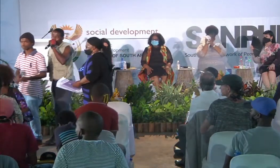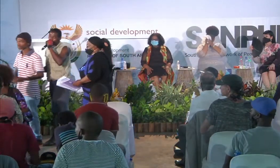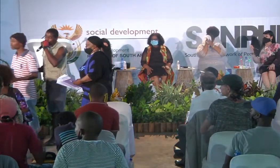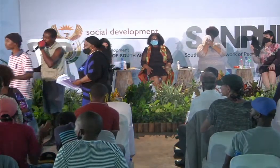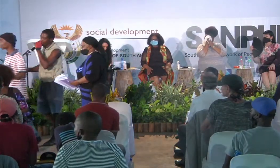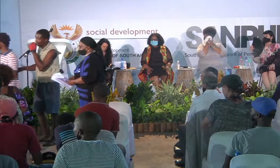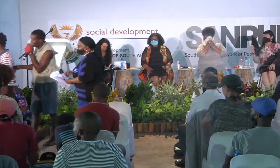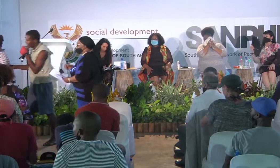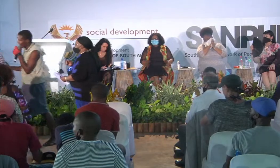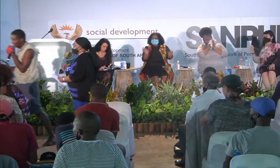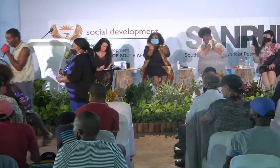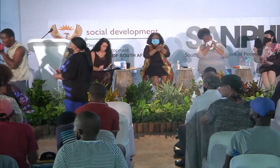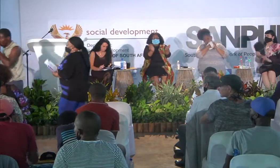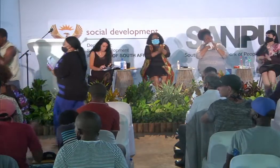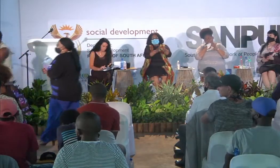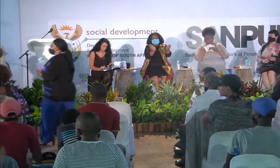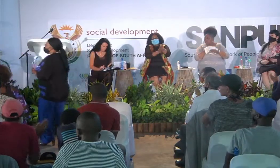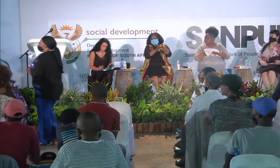we